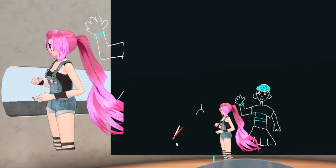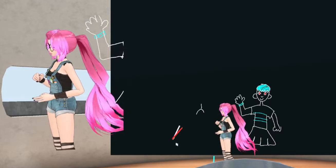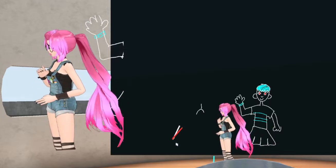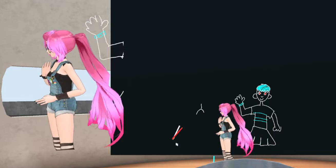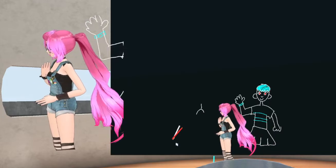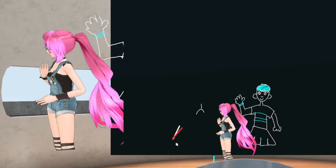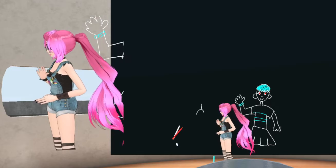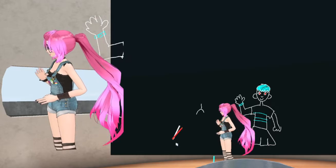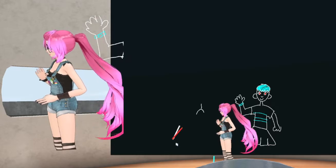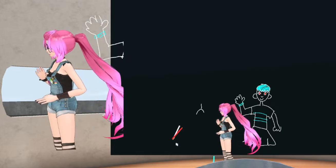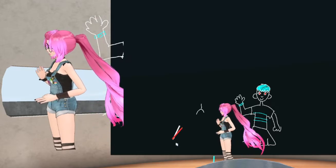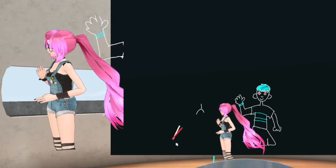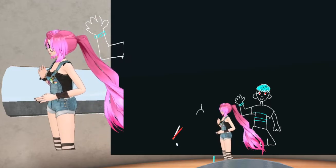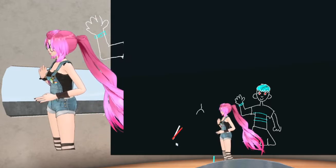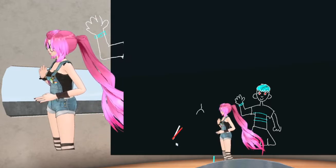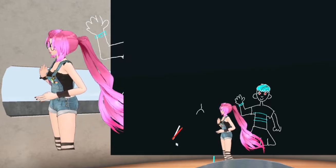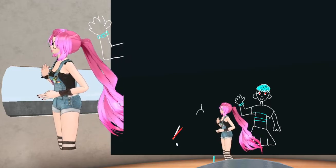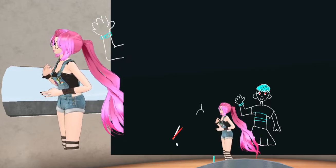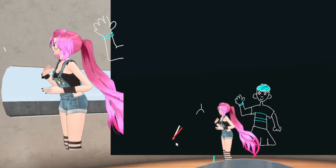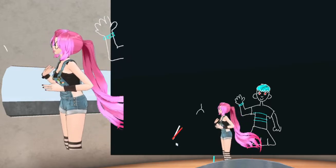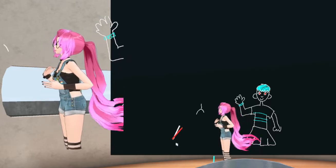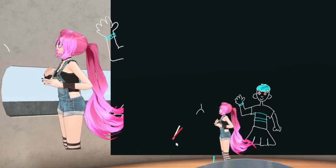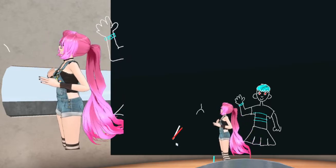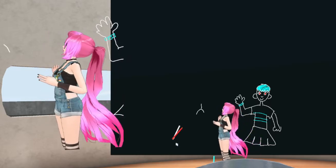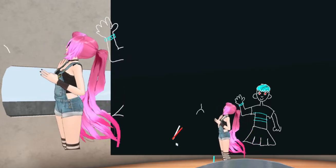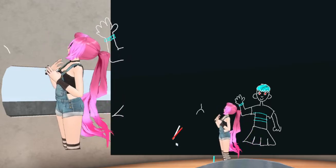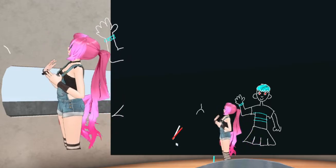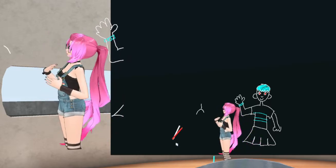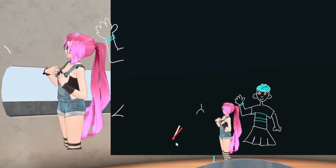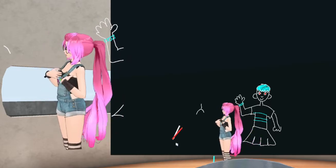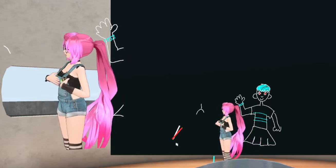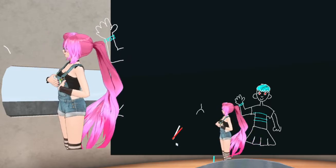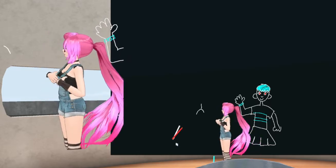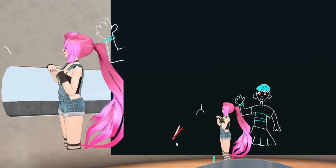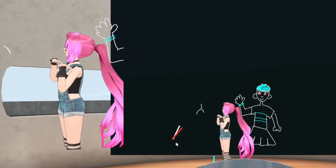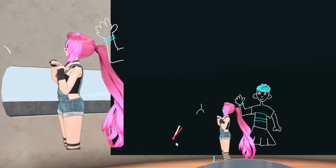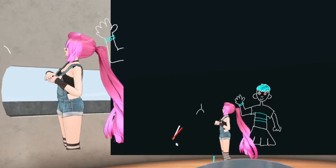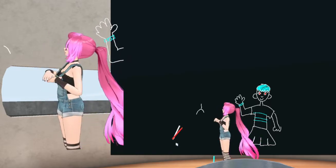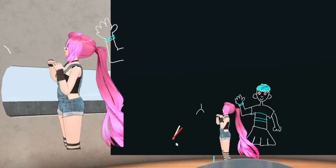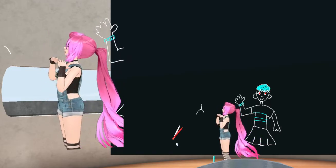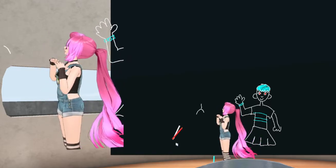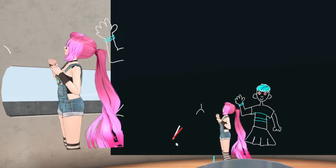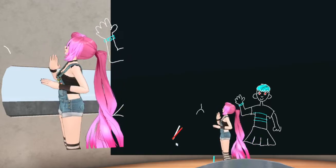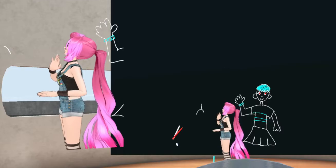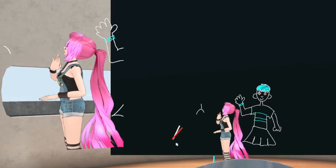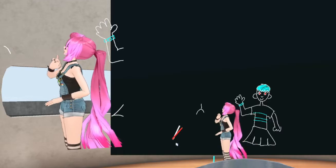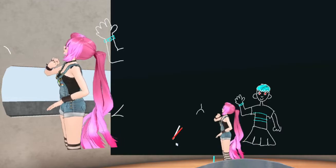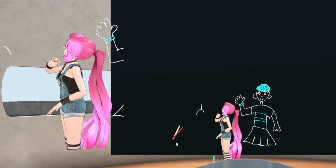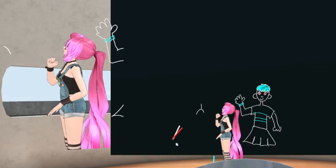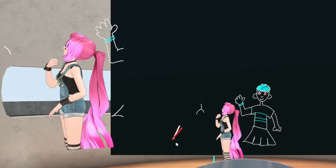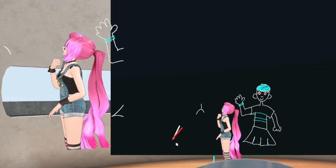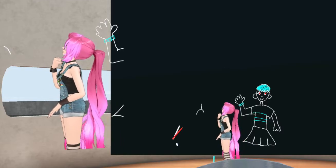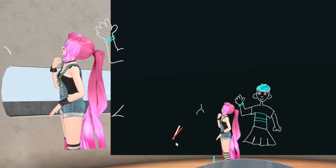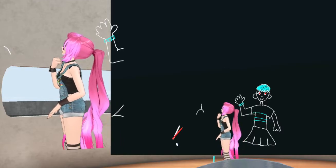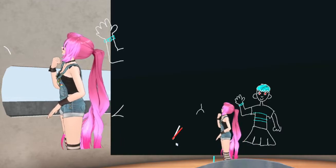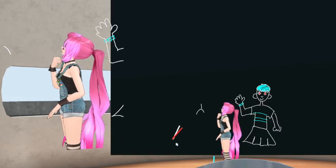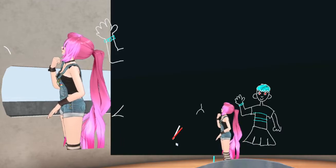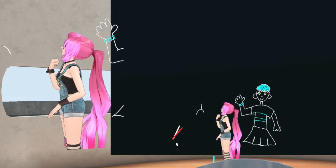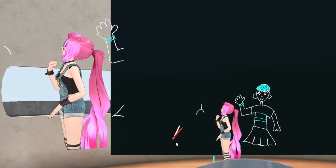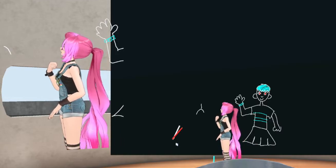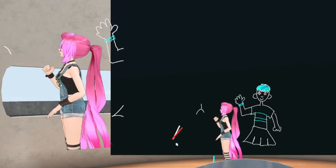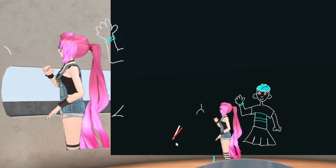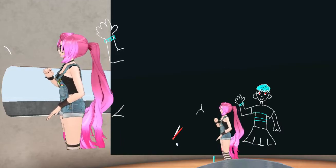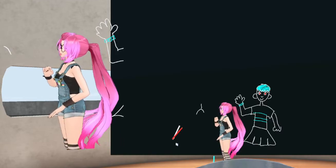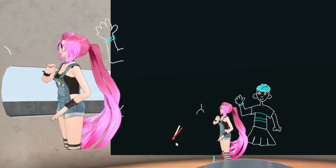You want to talk about that sign? Trains? No, yeah. Oh! Sorry, your sign is a little off. I thought you're saying